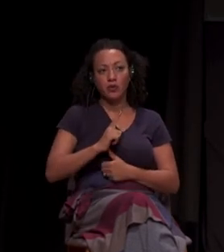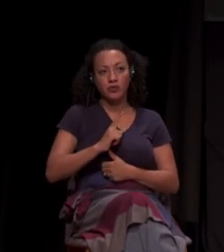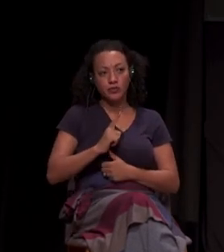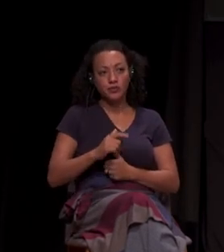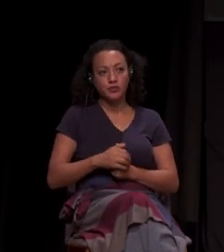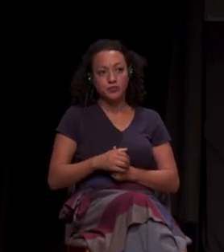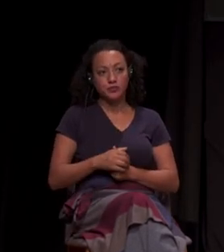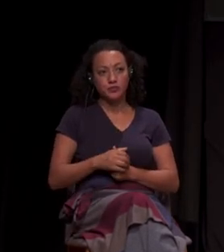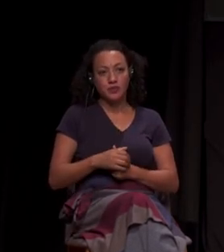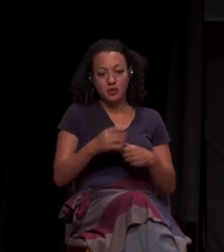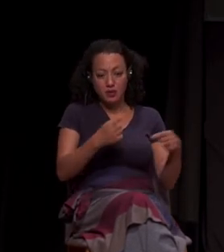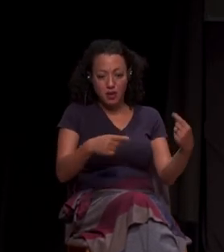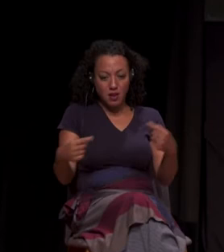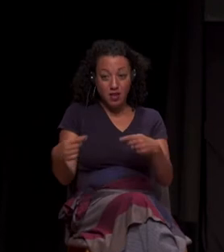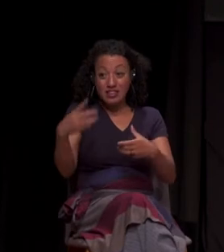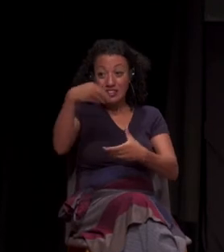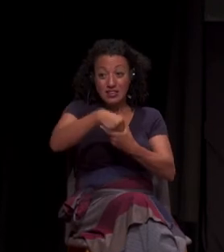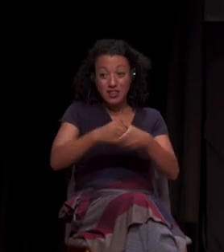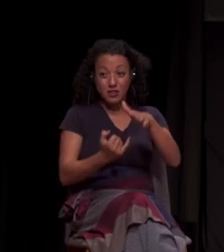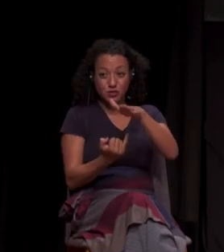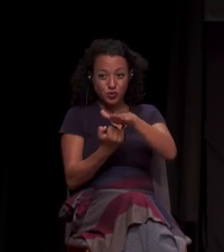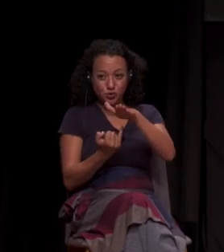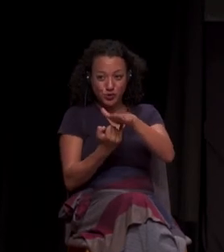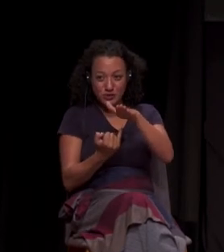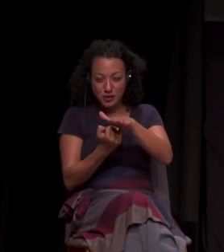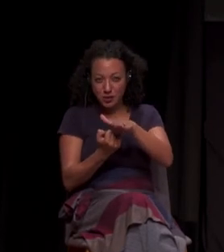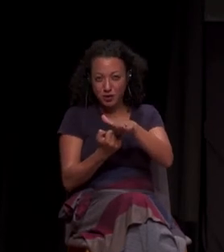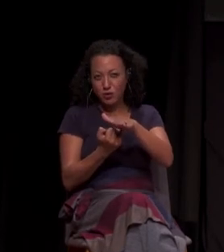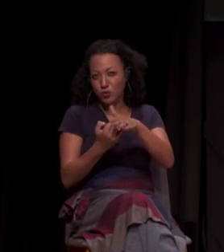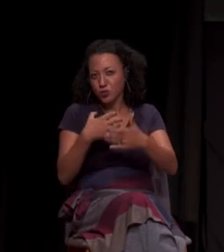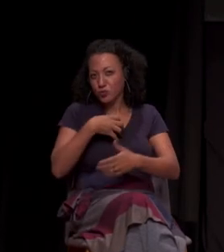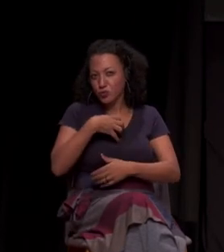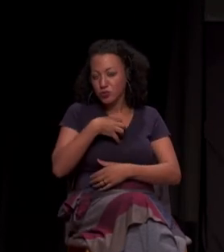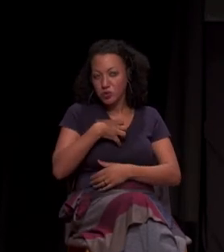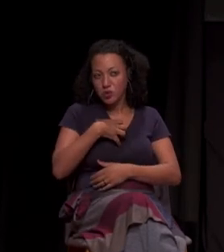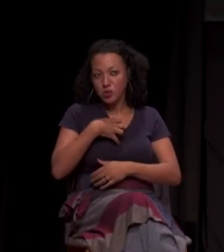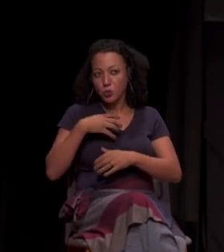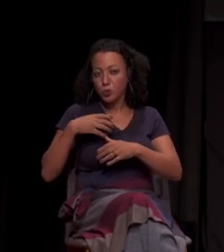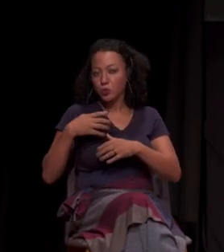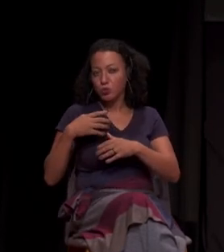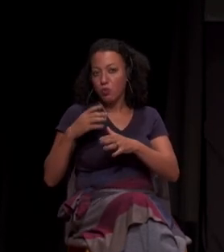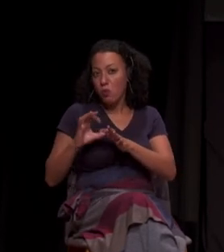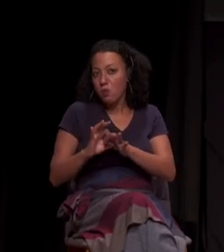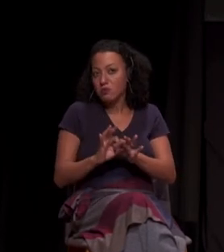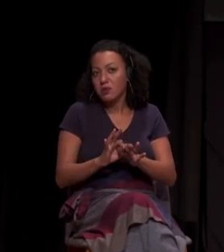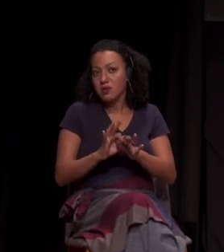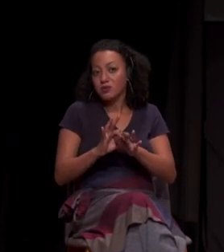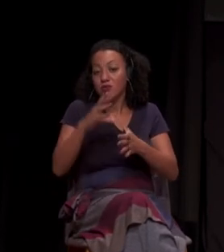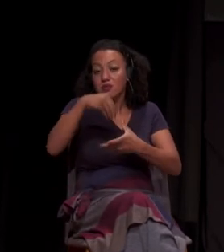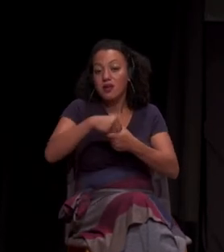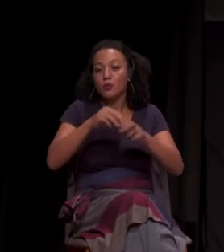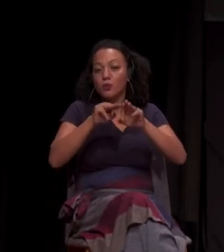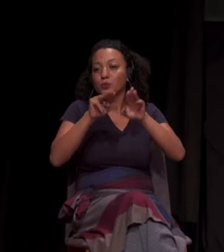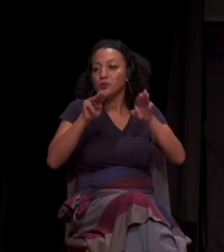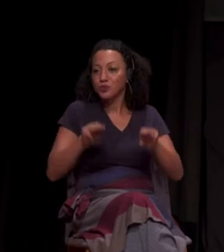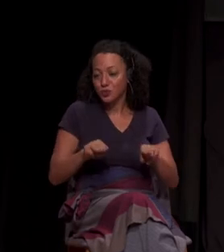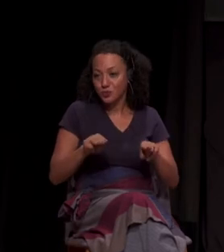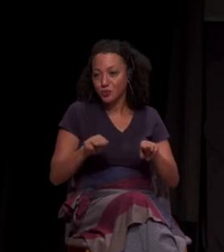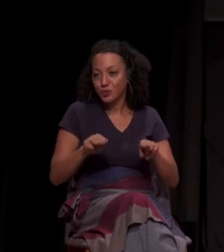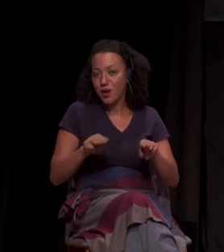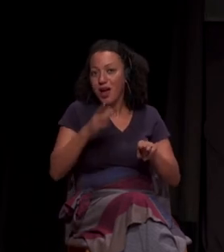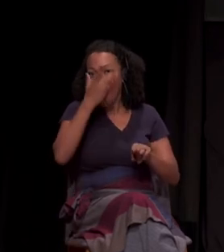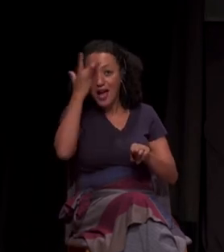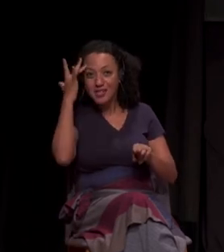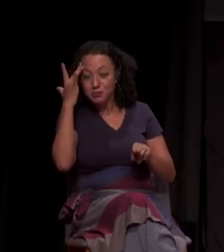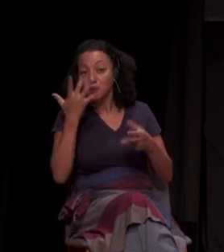an institutional context, say an art museum, an art gallery, there tends to be greater acceptance